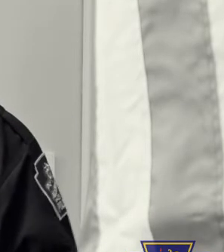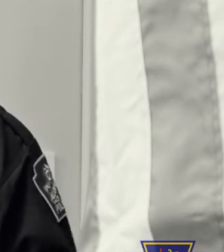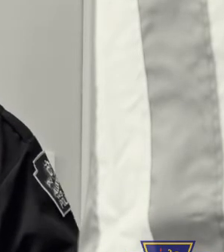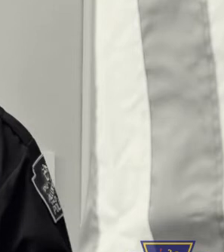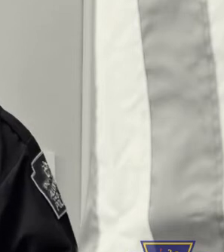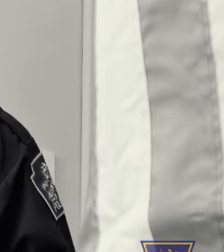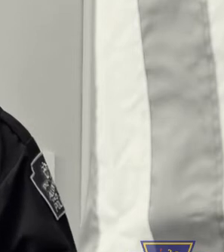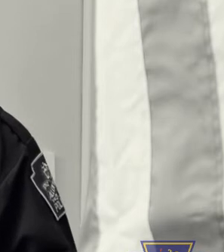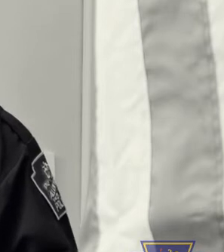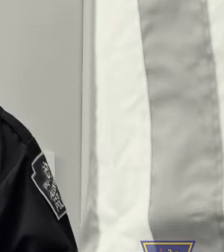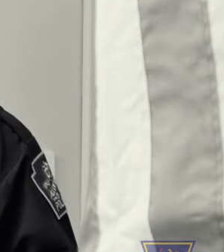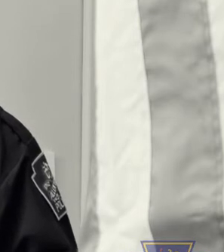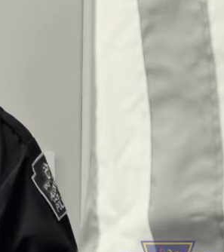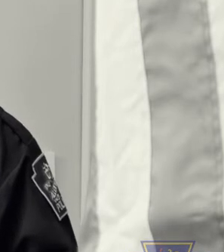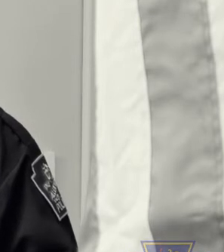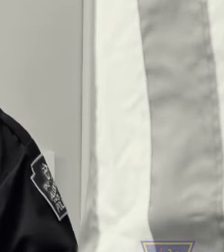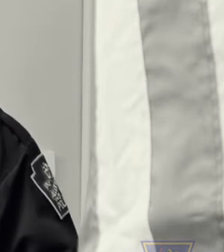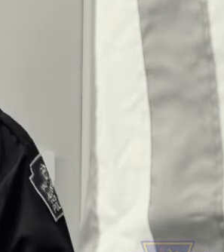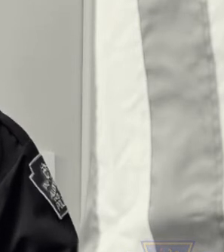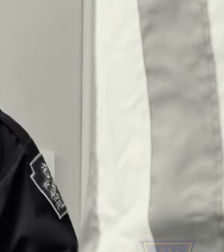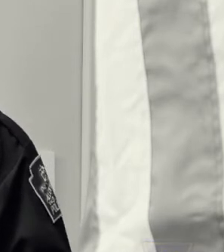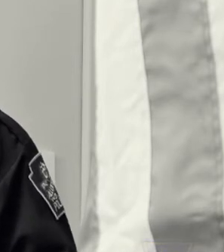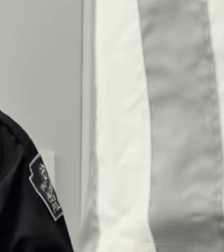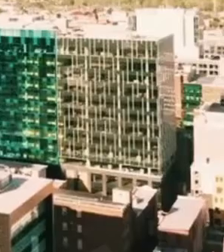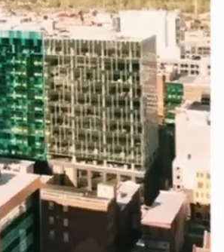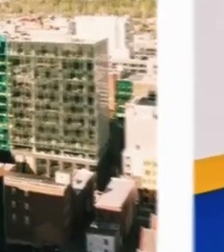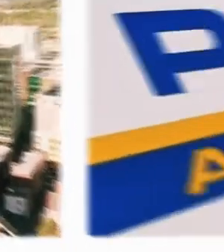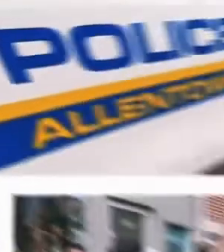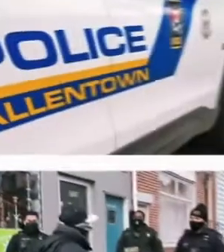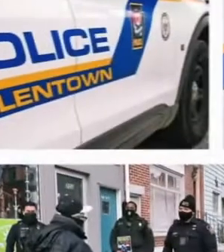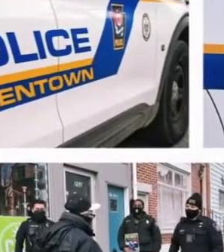is Chief Glenn Granitz, and we are the Allentown Police Department.